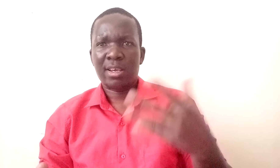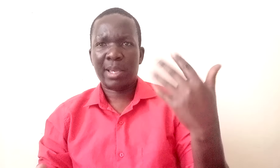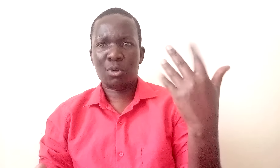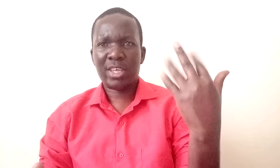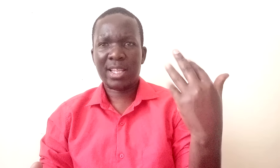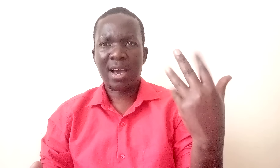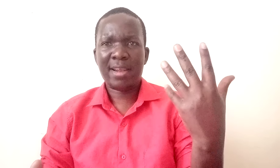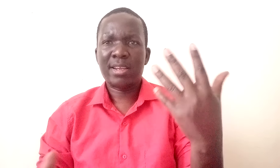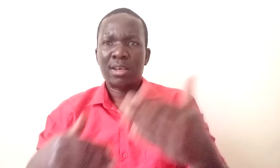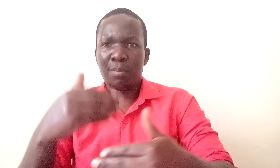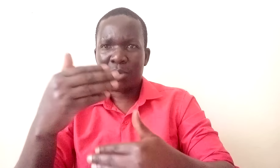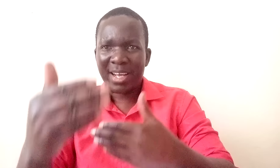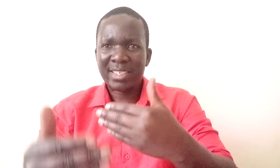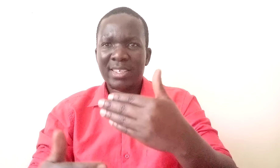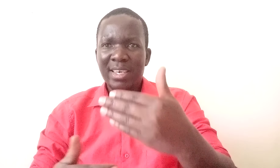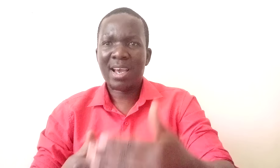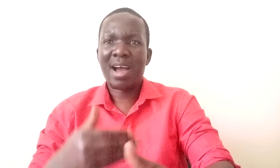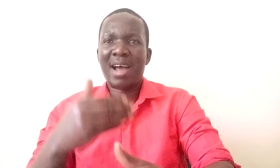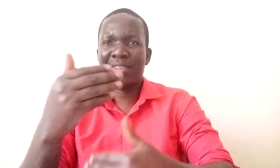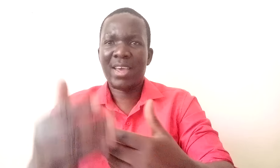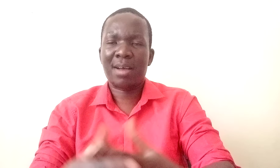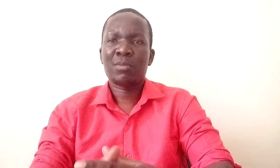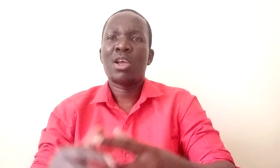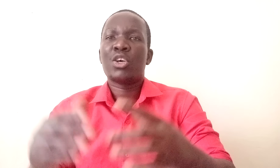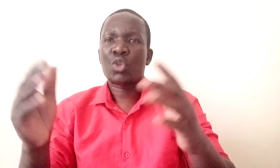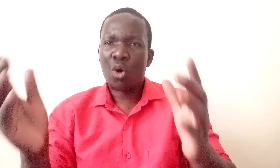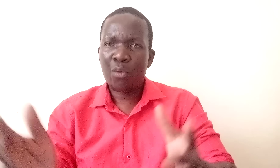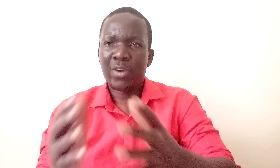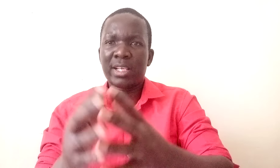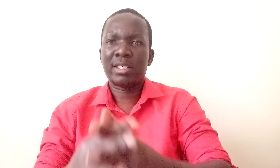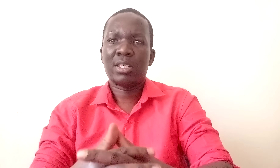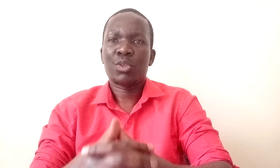Employ the other hand. Practice here and there so oftenly to